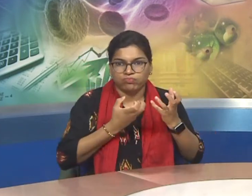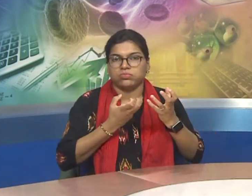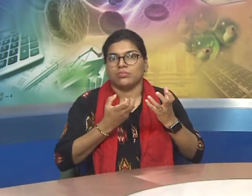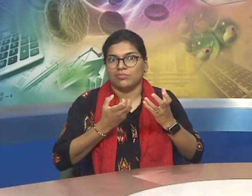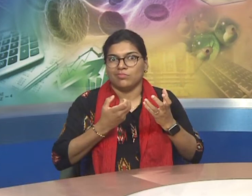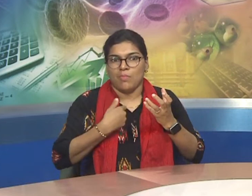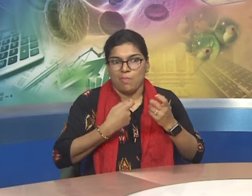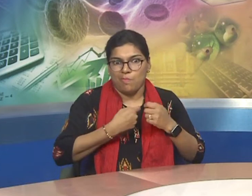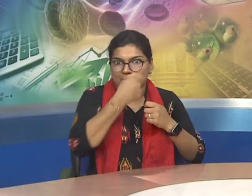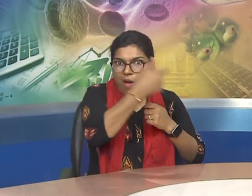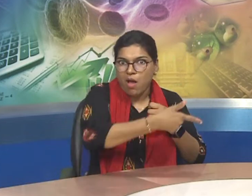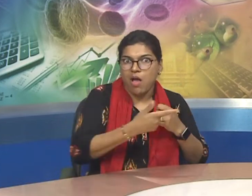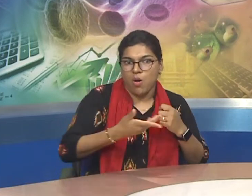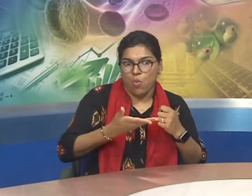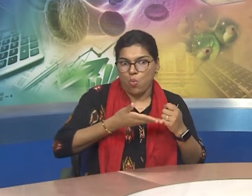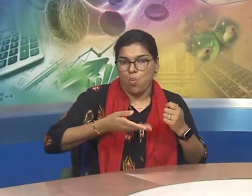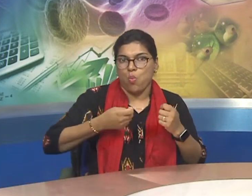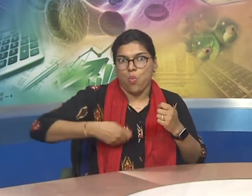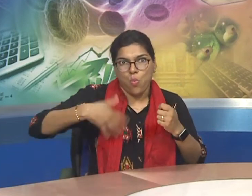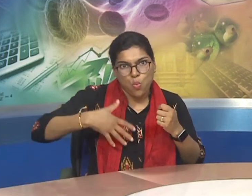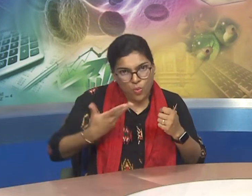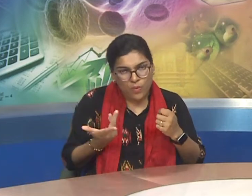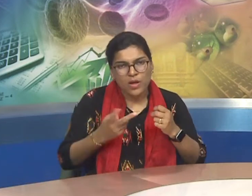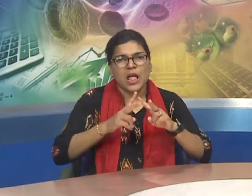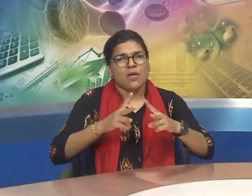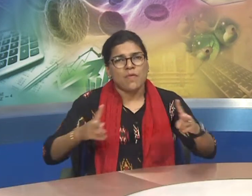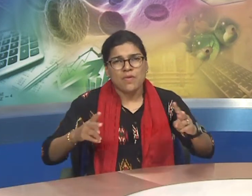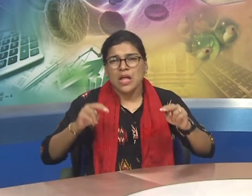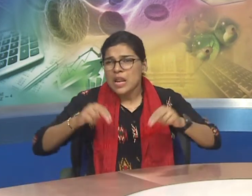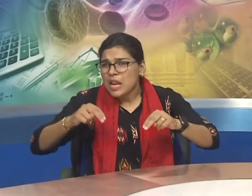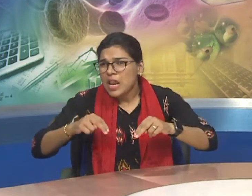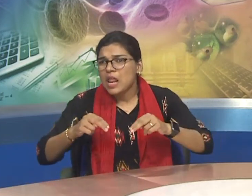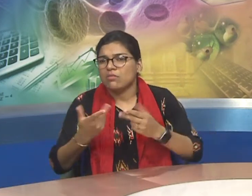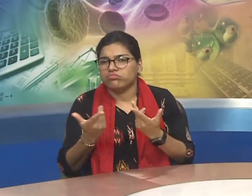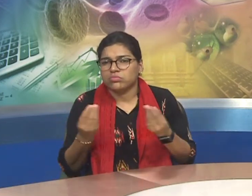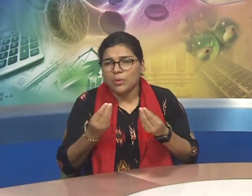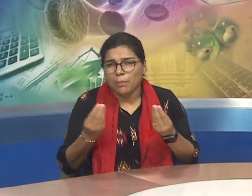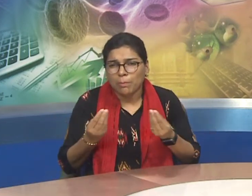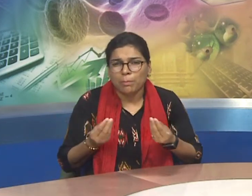done in the 1 year or the